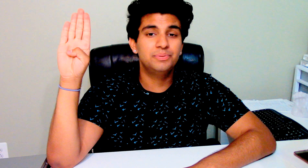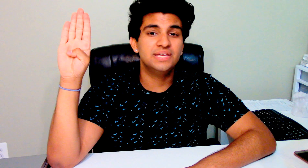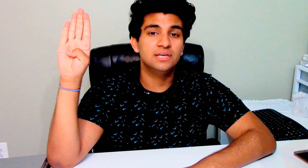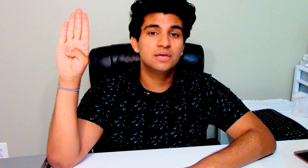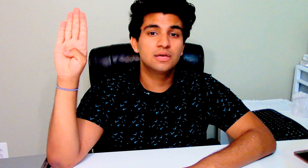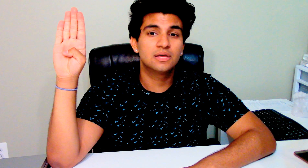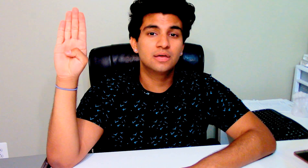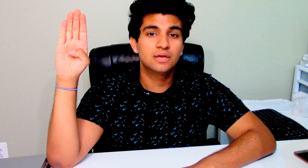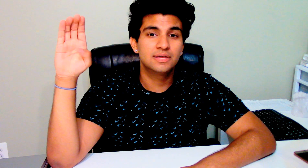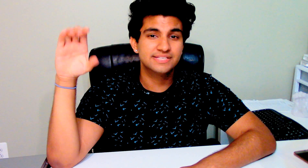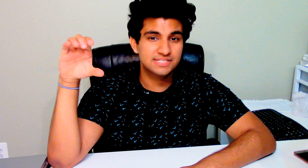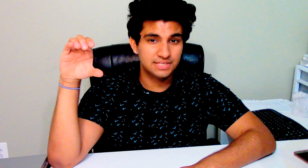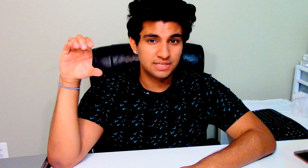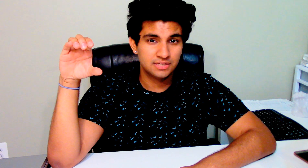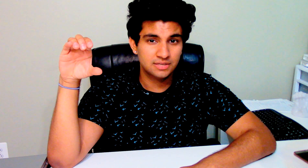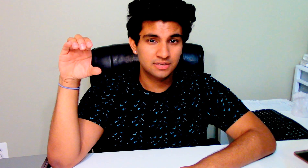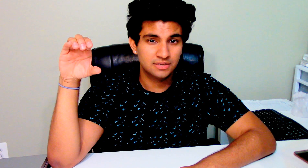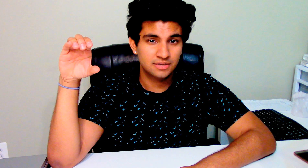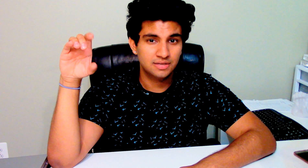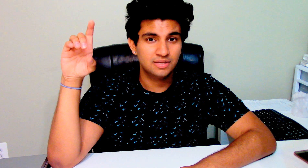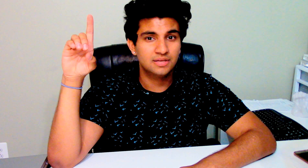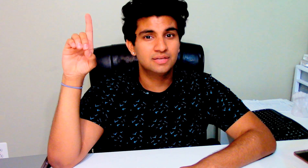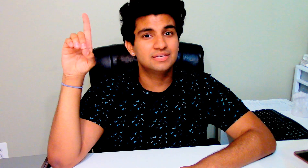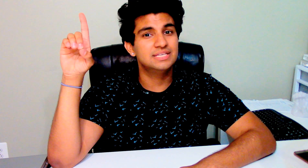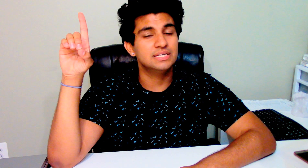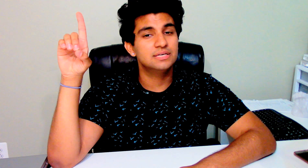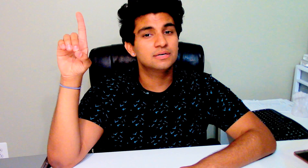B, C, D,